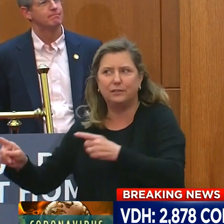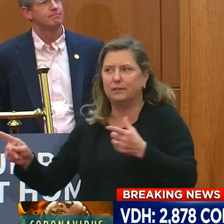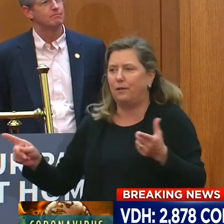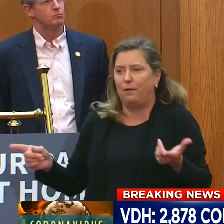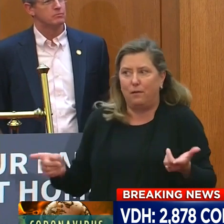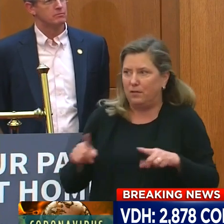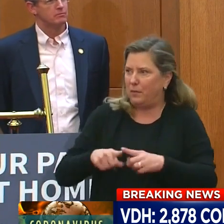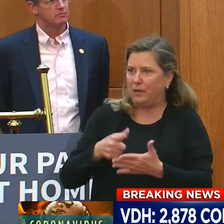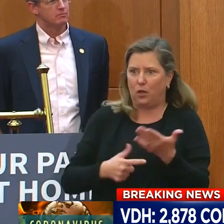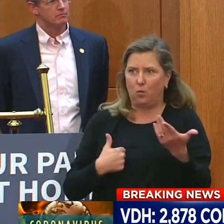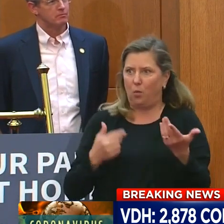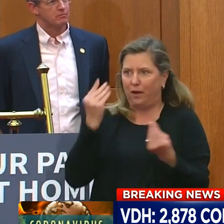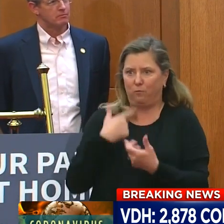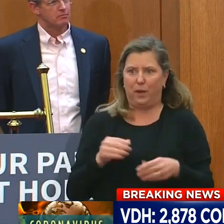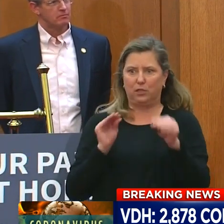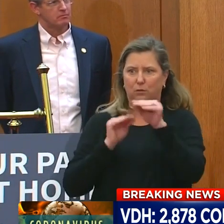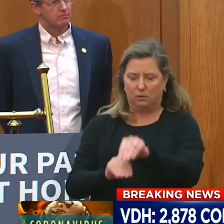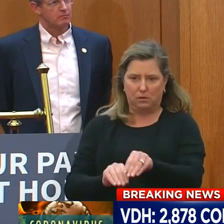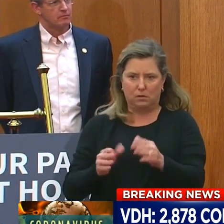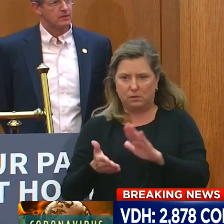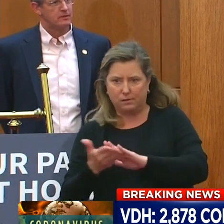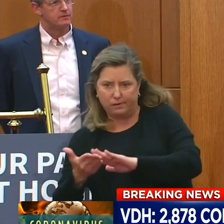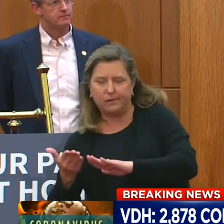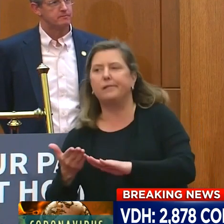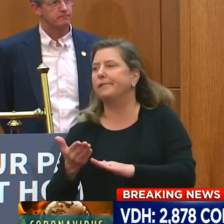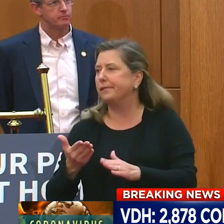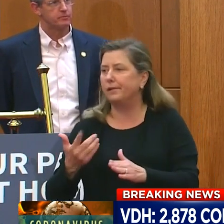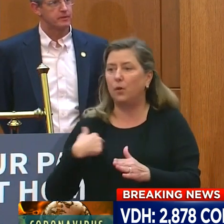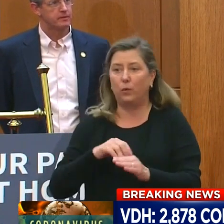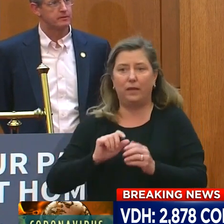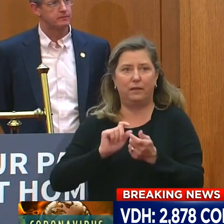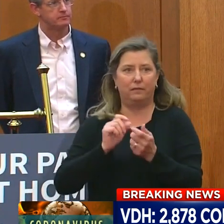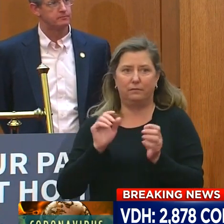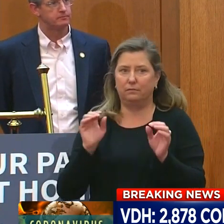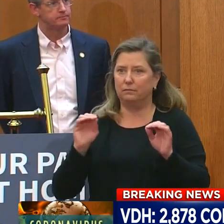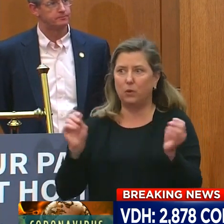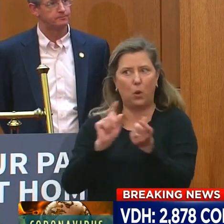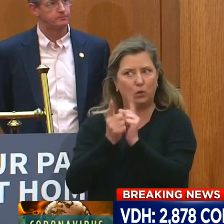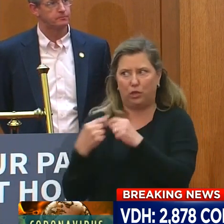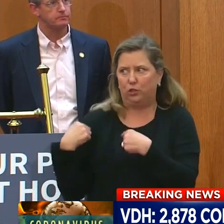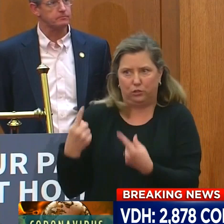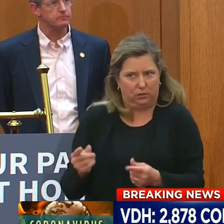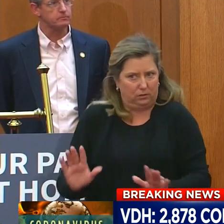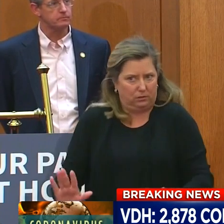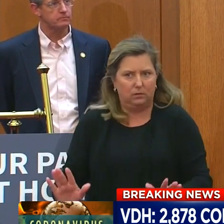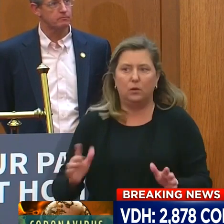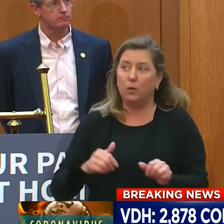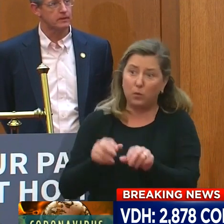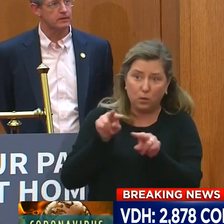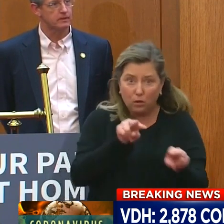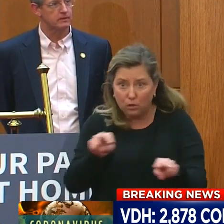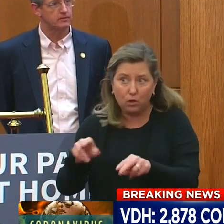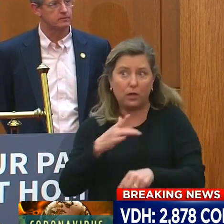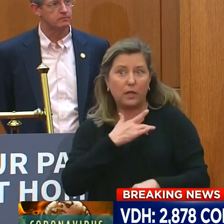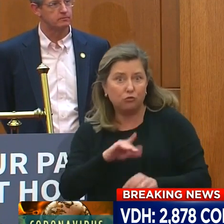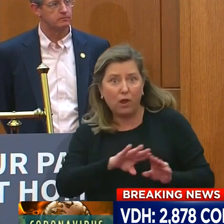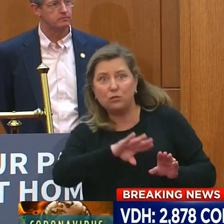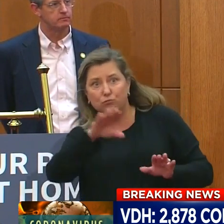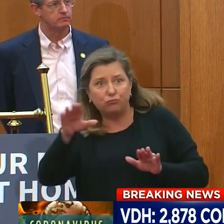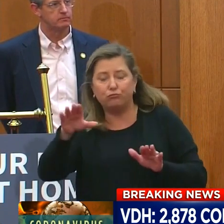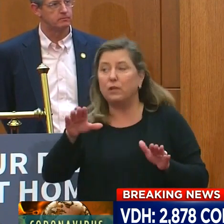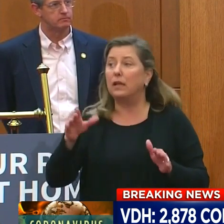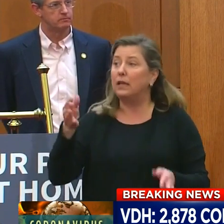any adjustments by what we're seeing. We will certainly continue to follow the trends. And, if and when we need to